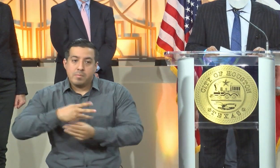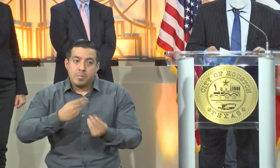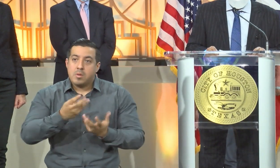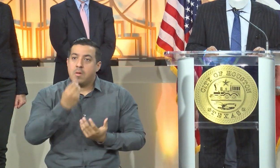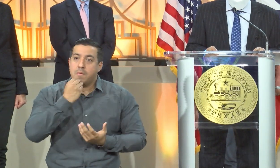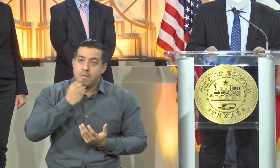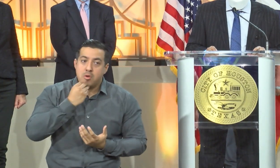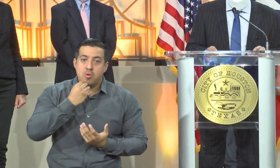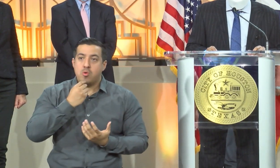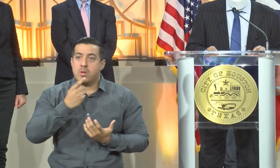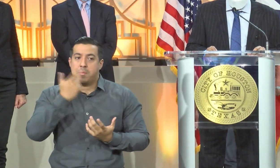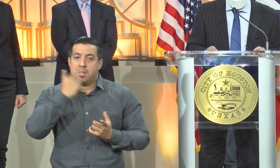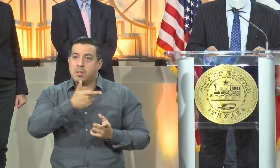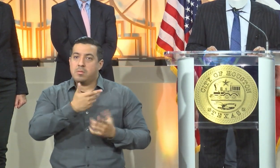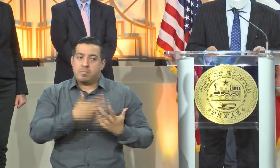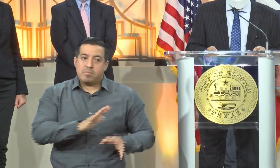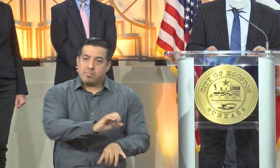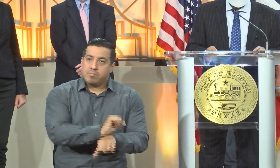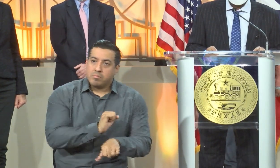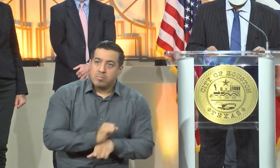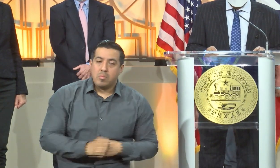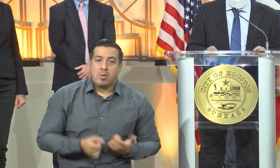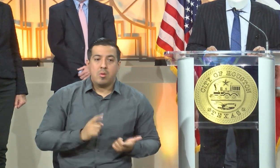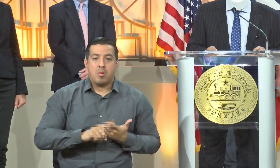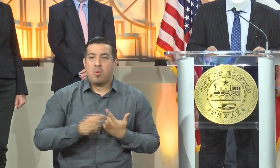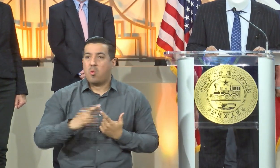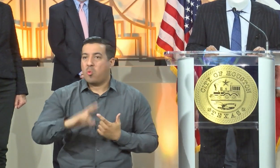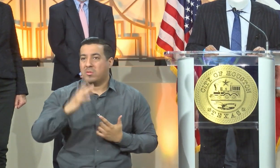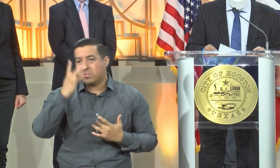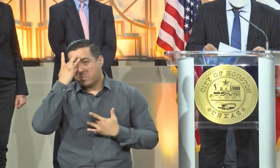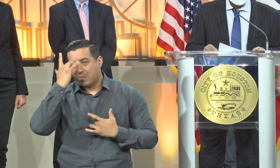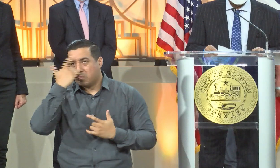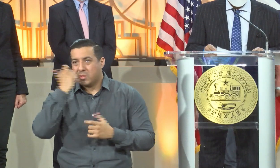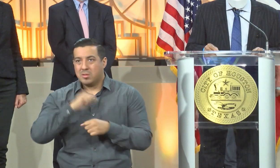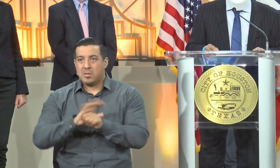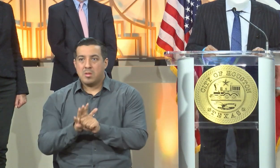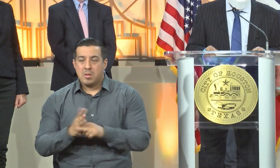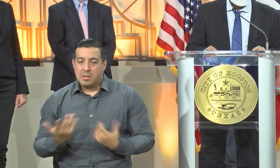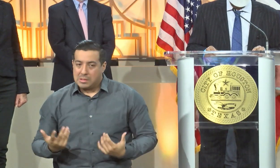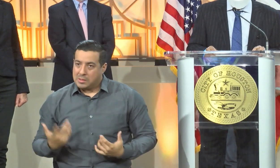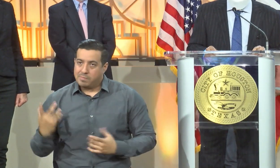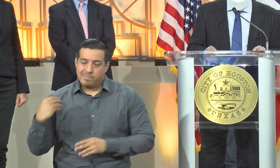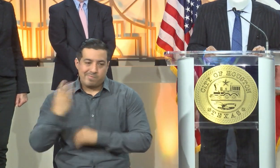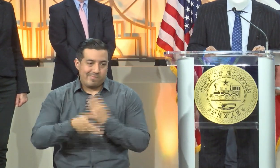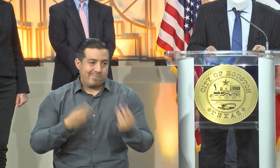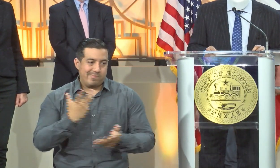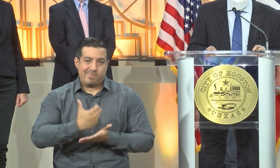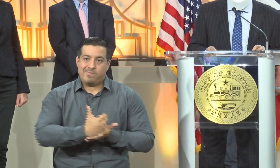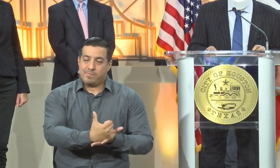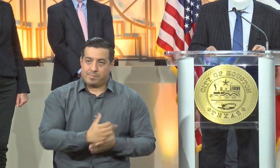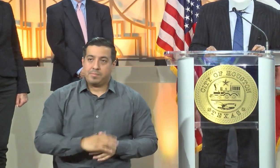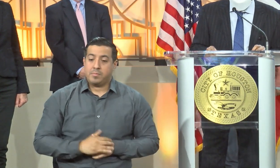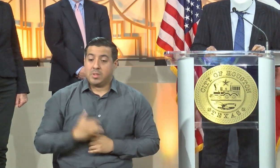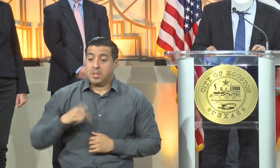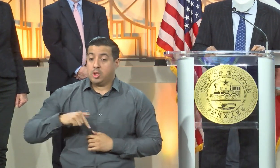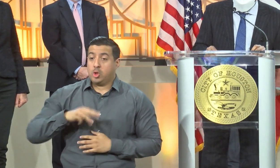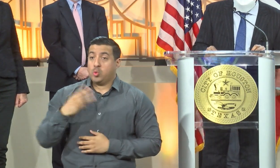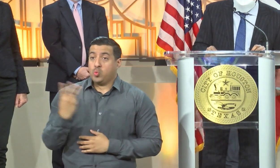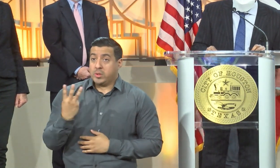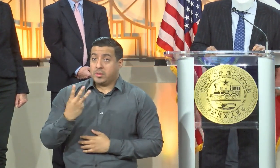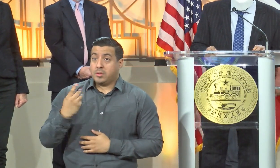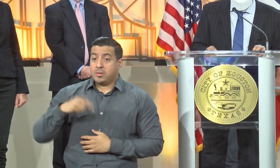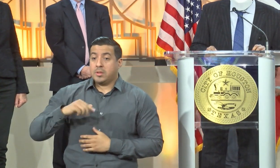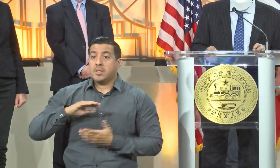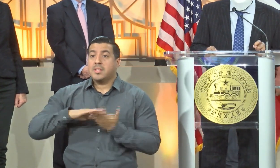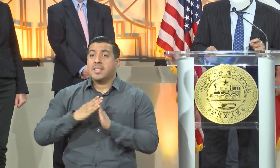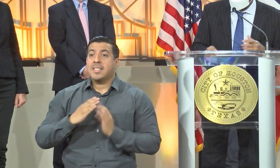insecurities because of a job loss or illness as a result of the pandemic. On Wednesday, this coming Wednesday, City Council will